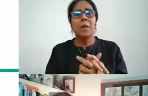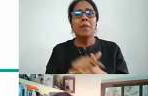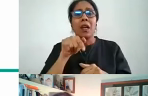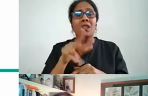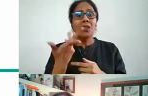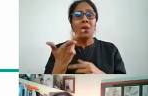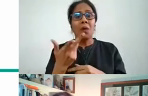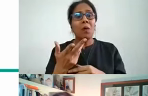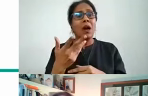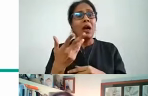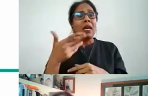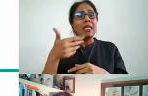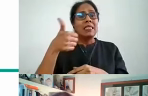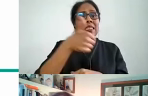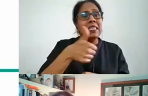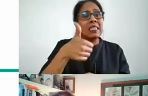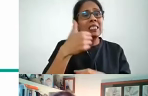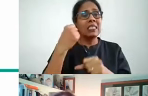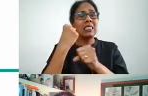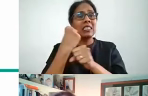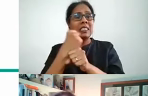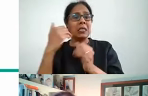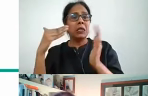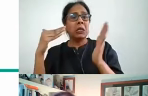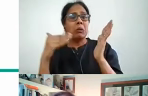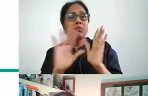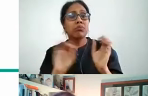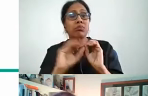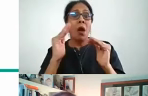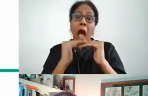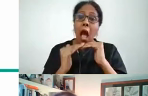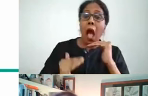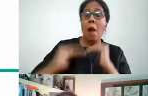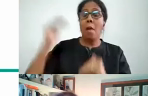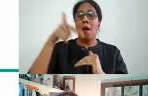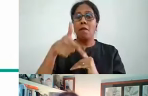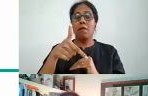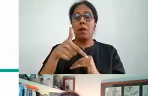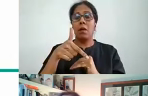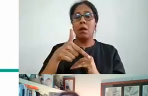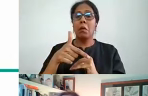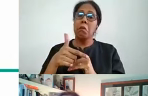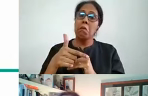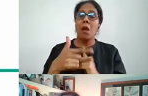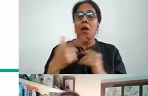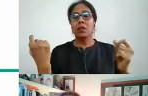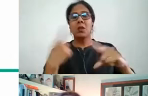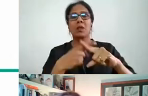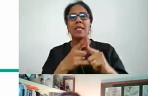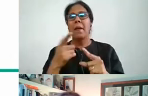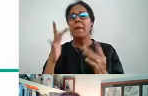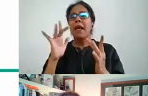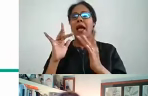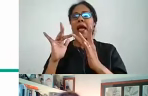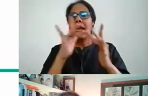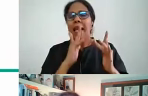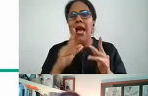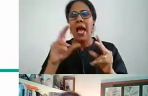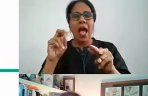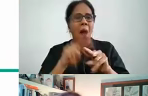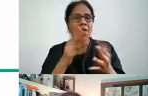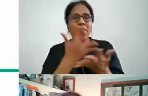or even 60, but sub 1 gigahertz operation. So when we talk about IoT, long range application,